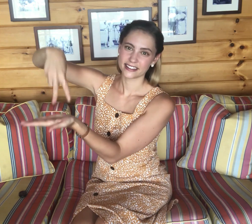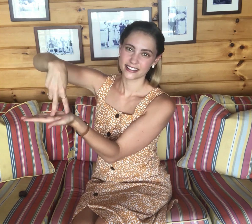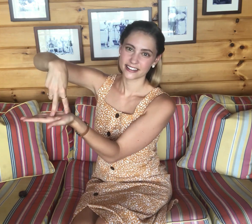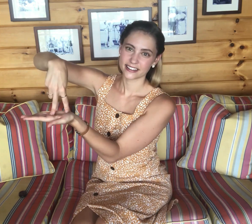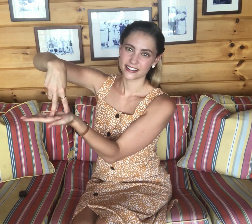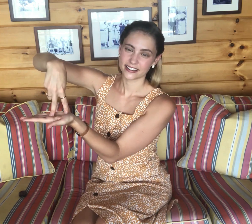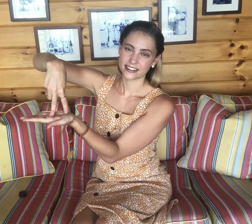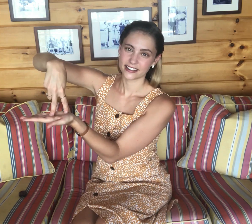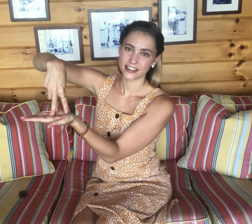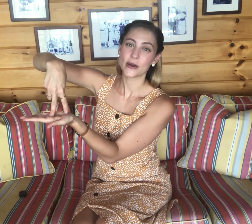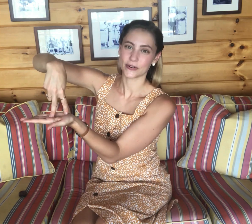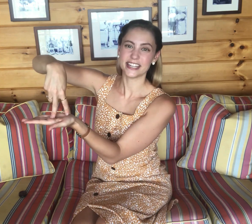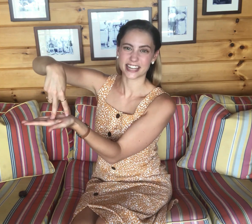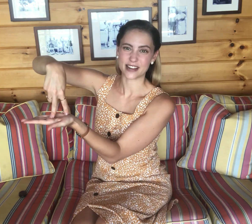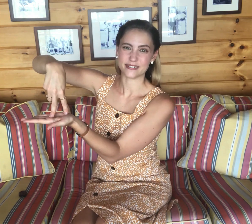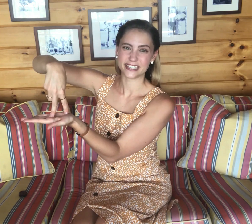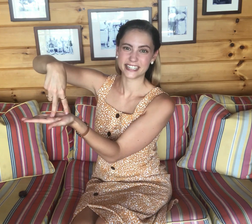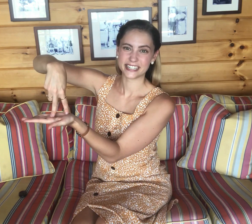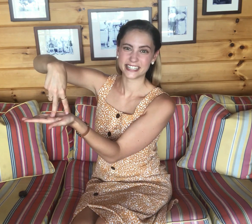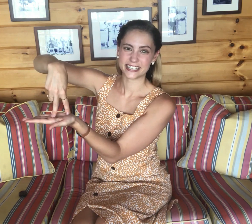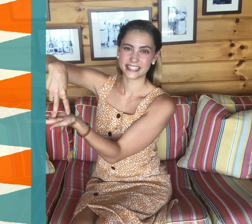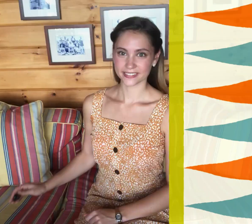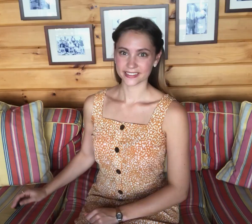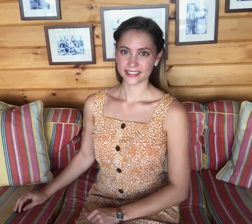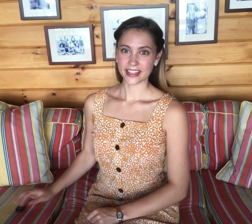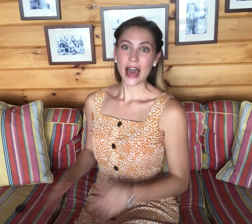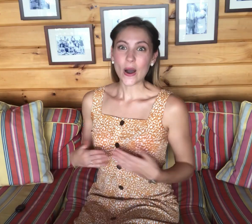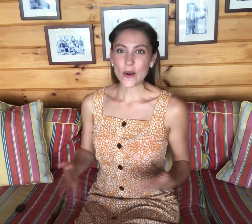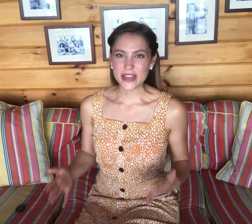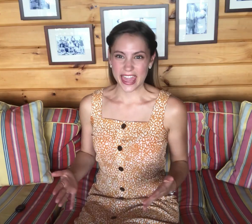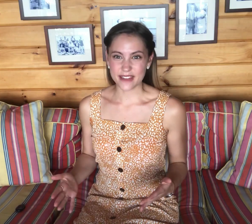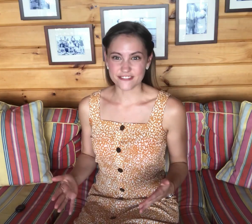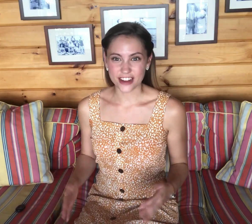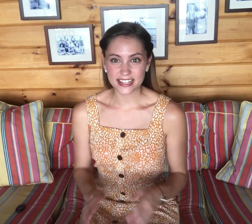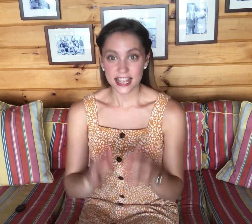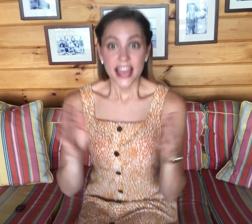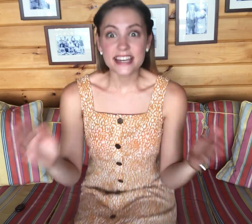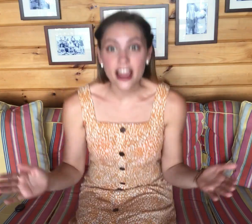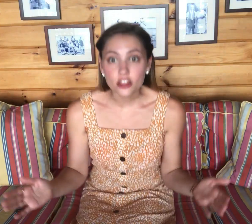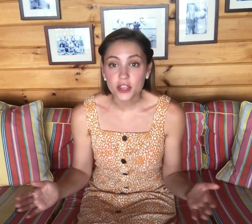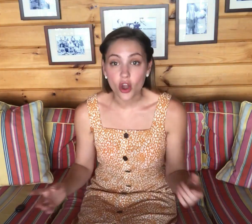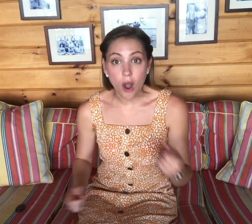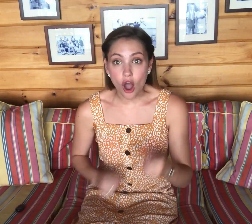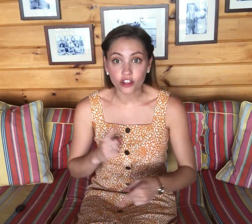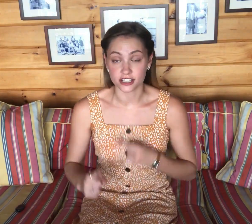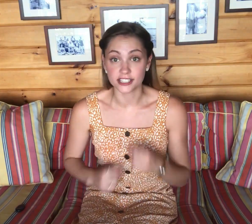the cheese. All right, can you say cheese? Cheese. Pretend you're getting your picture taken.